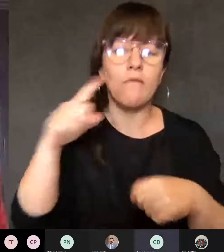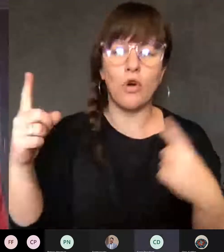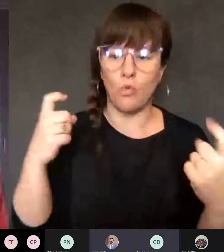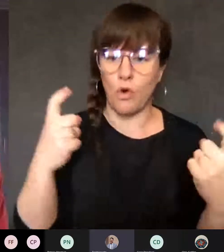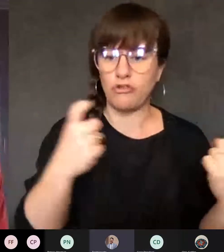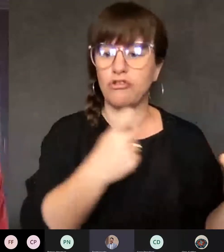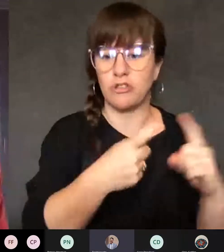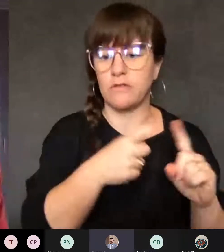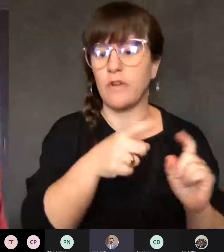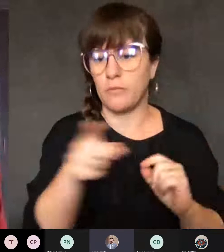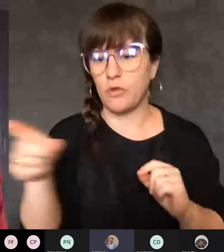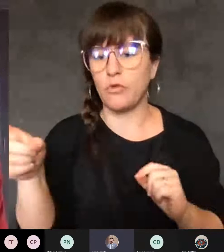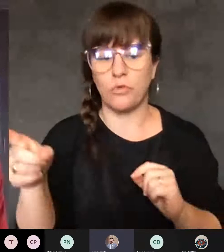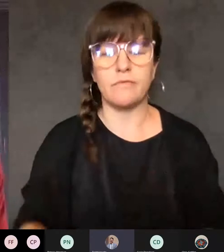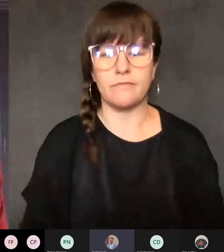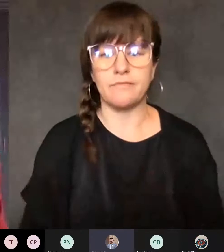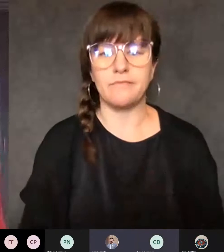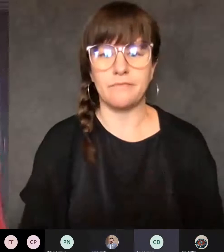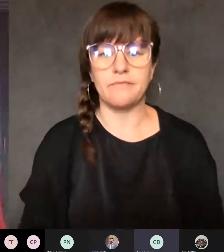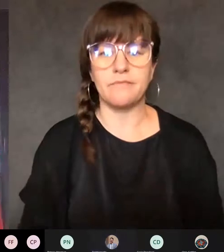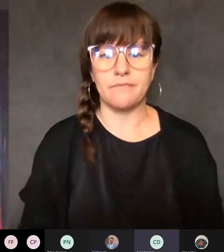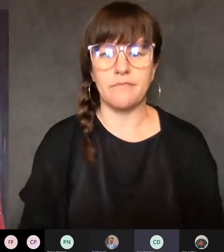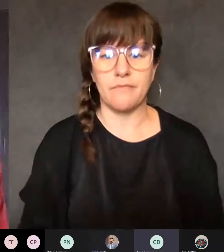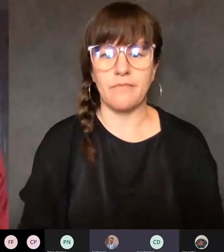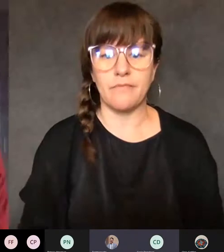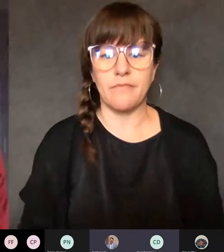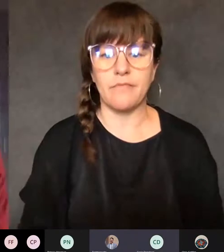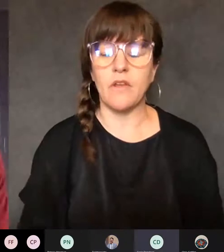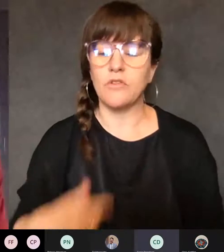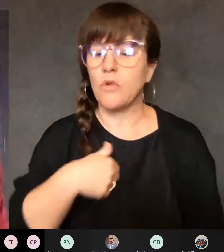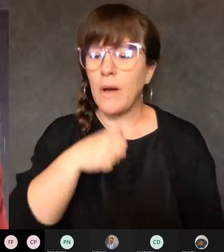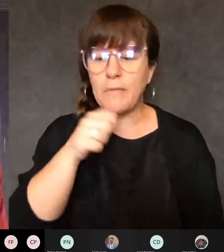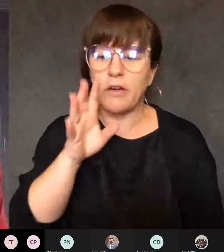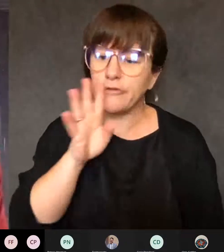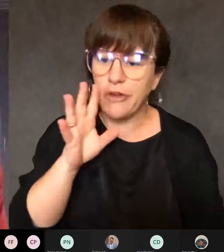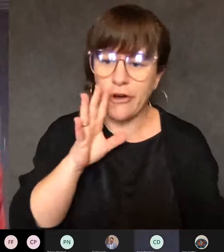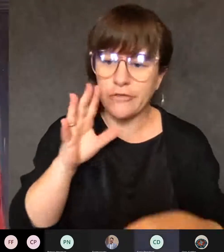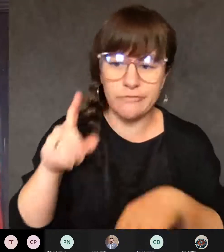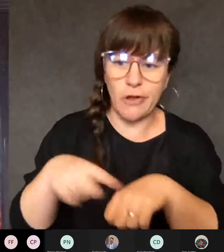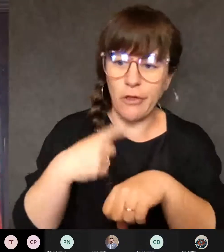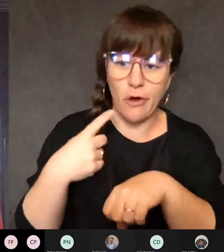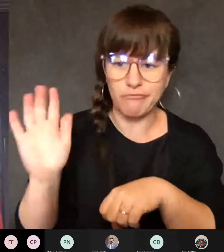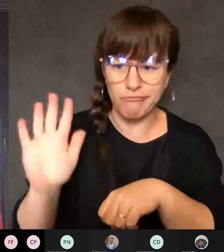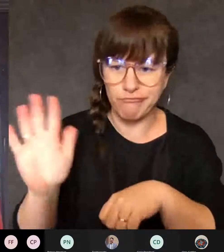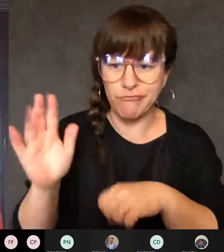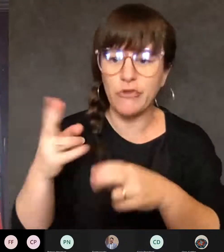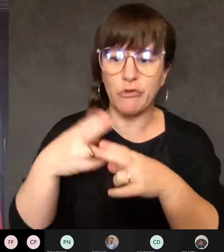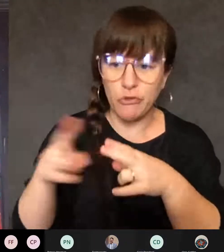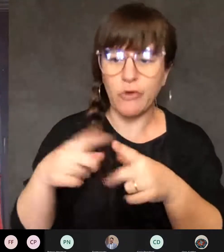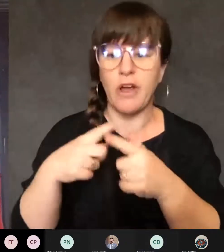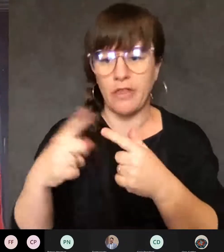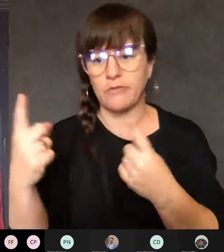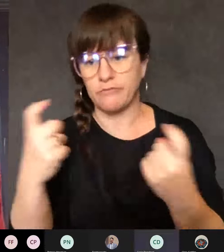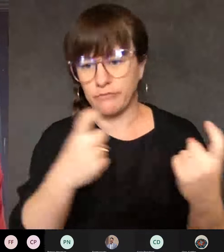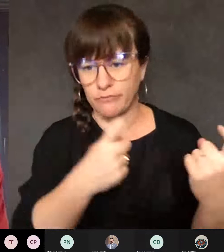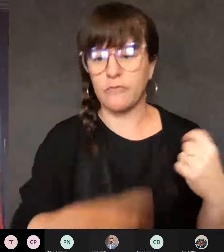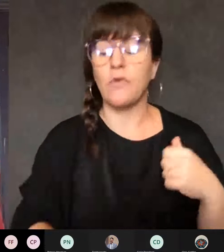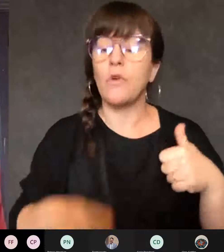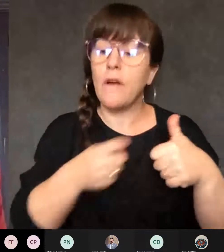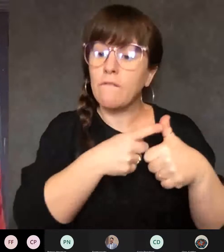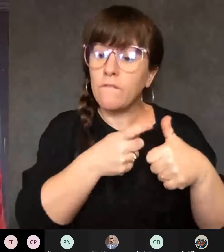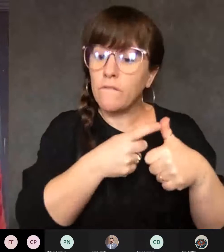to talk very much, and then you all can ask questions. So, the first thing I want to give a little bit of an update on, and I'm